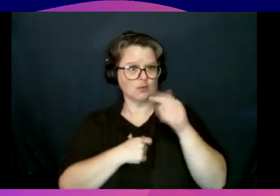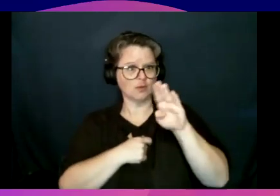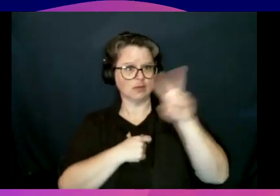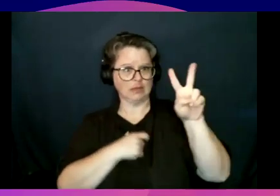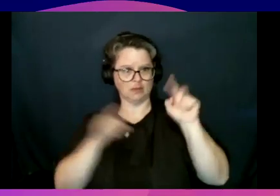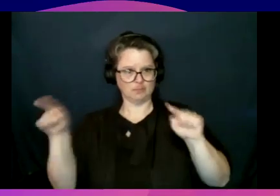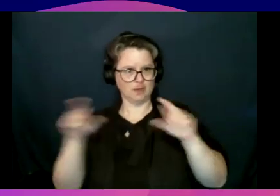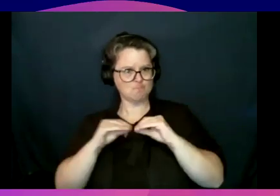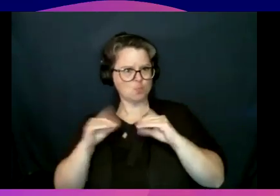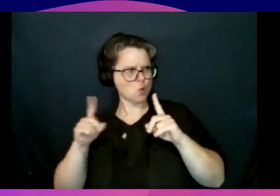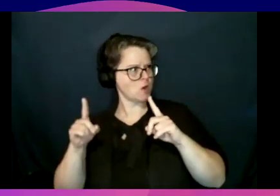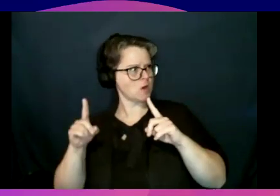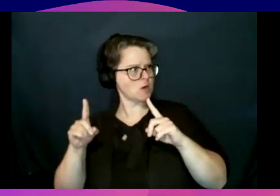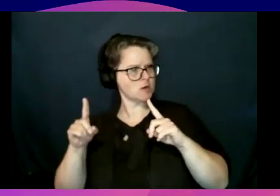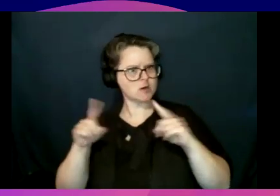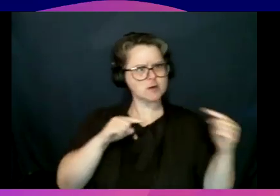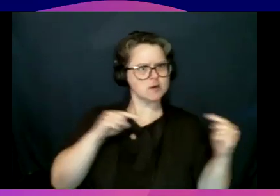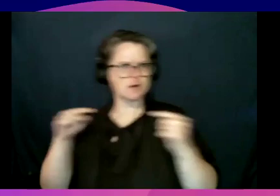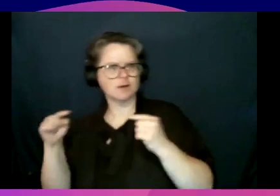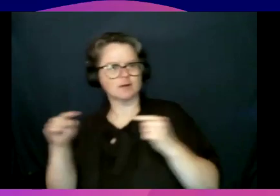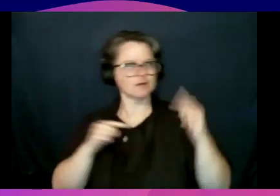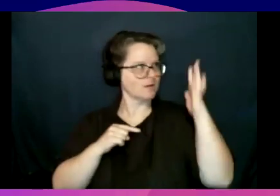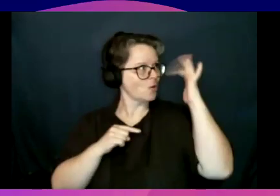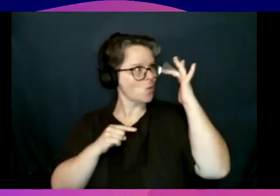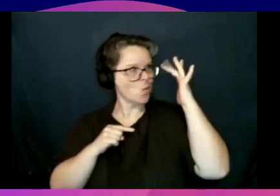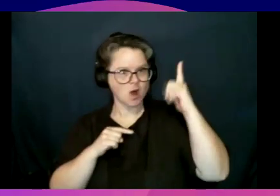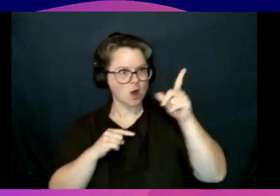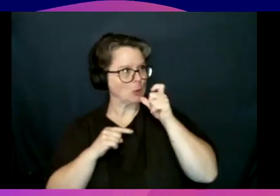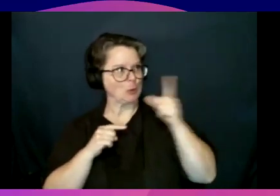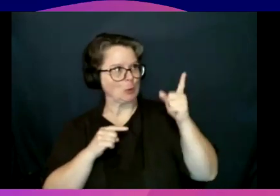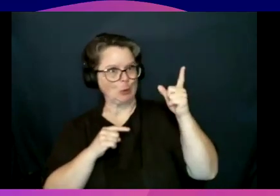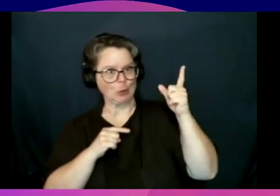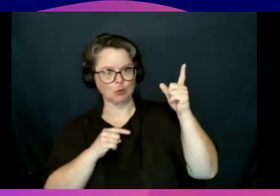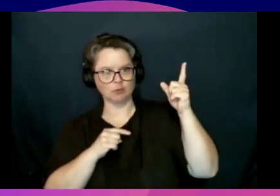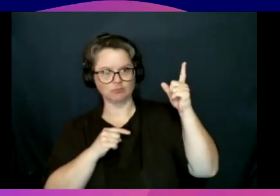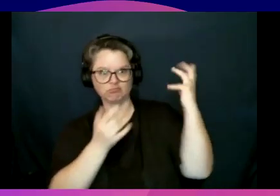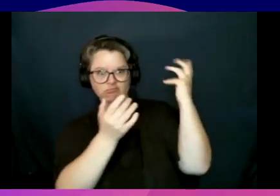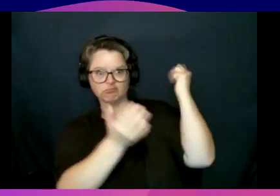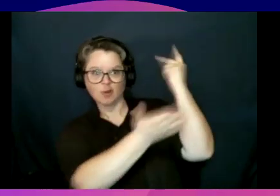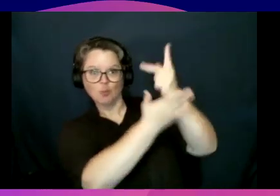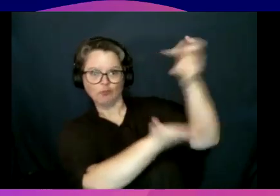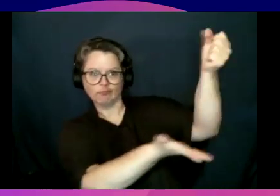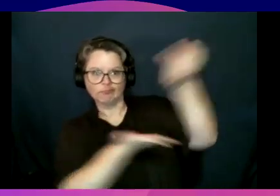the speakers have any suggestions on how we can work together in spite of the way our funding is set up?